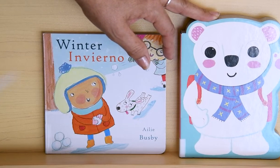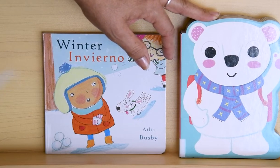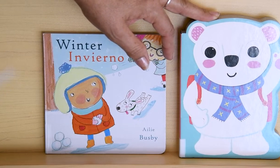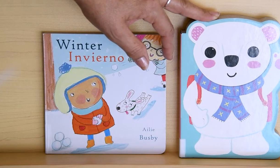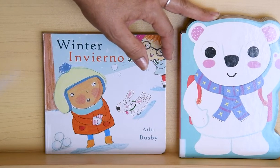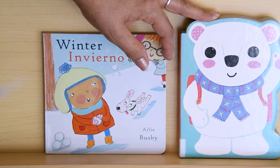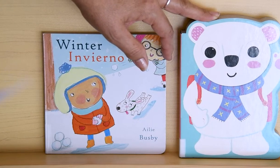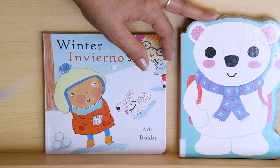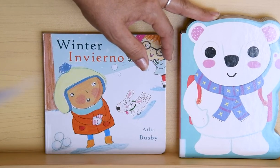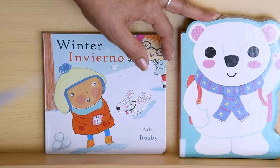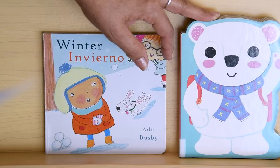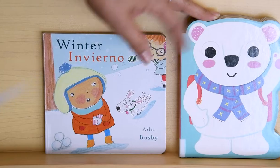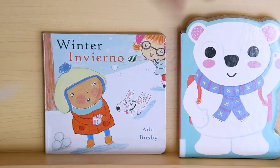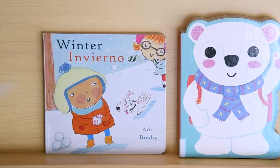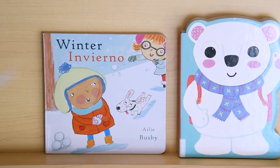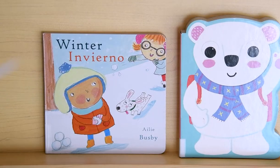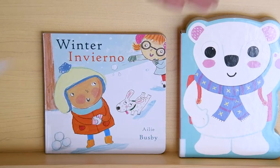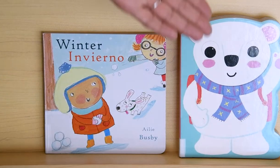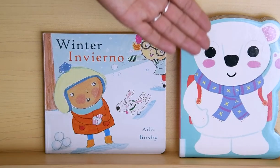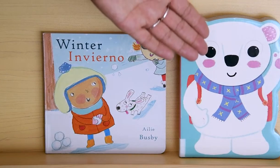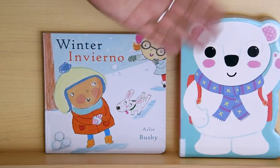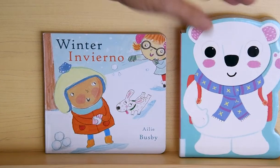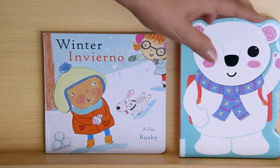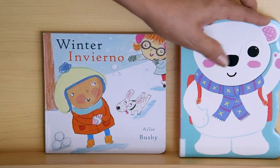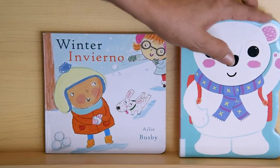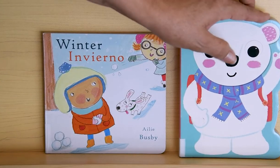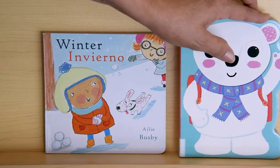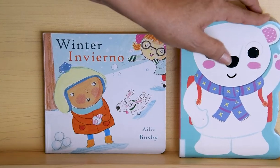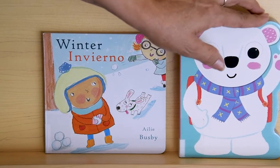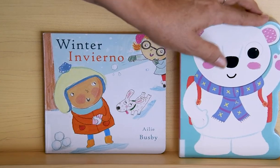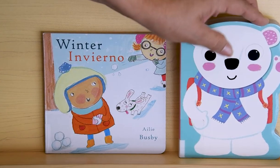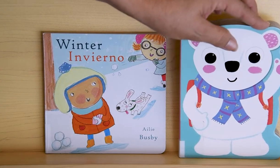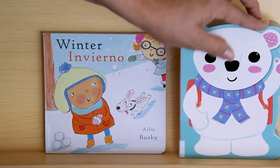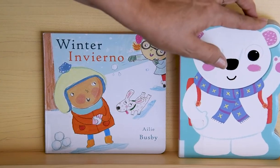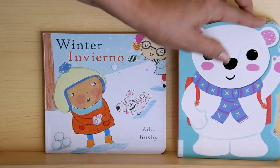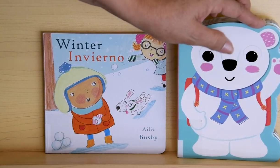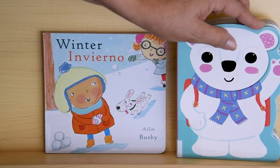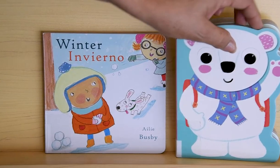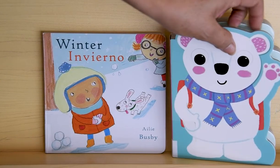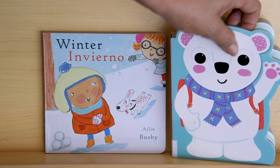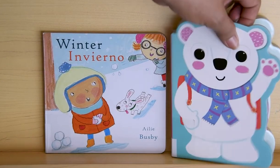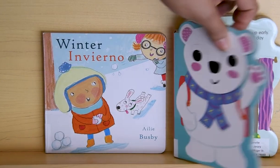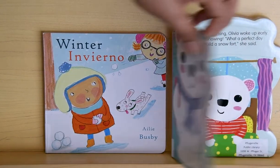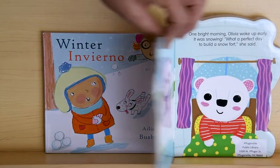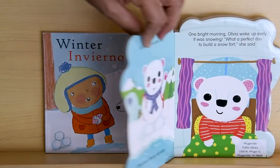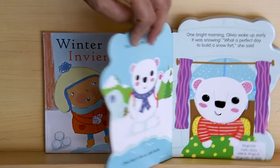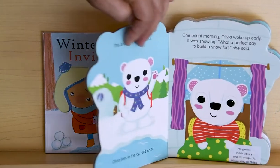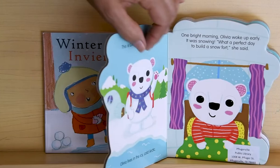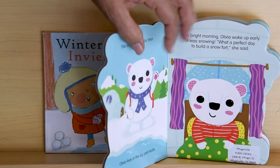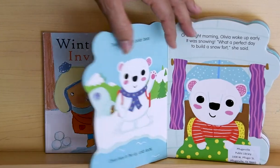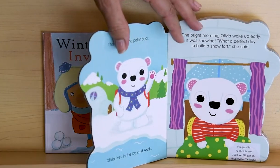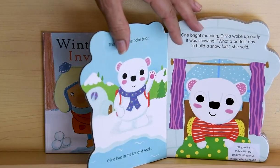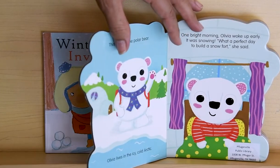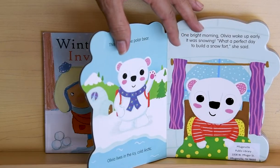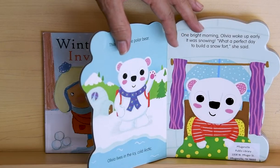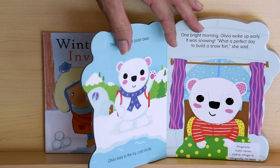Jardine. It is a snow day. Olivia wants to build a fantastic snow fort.